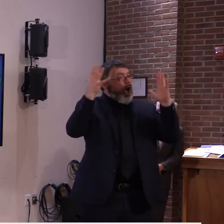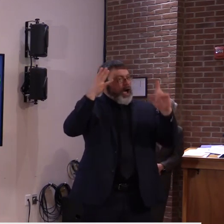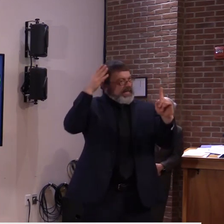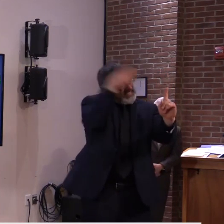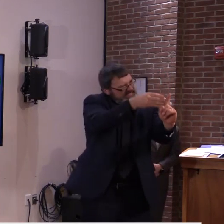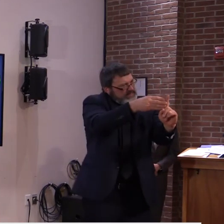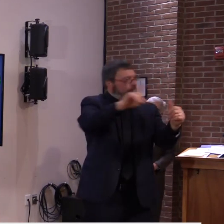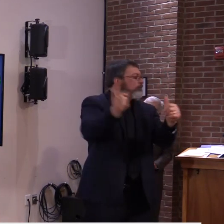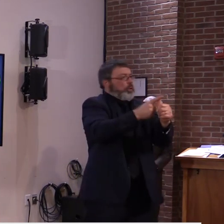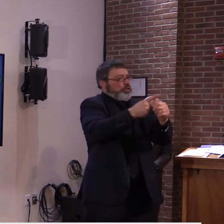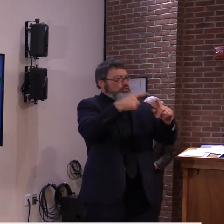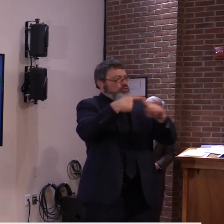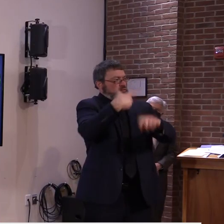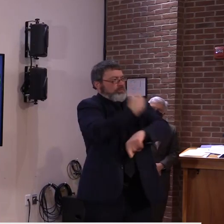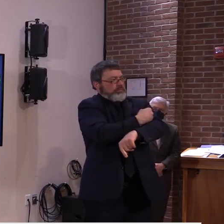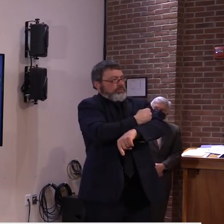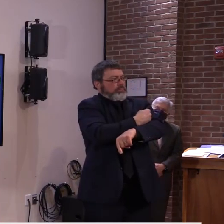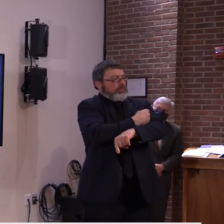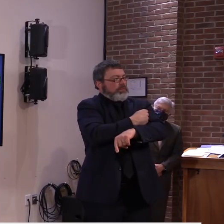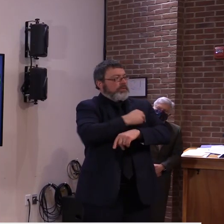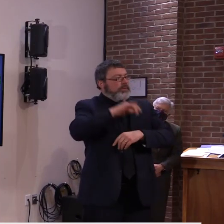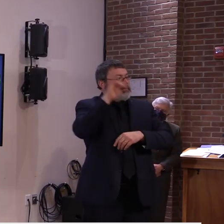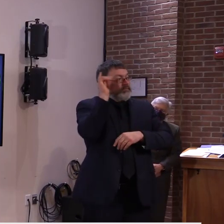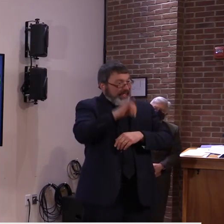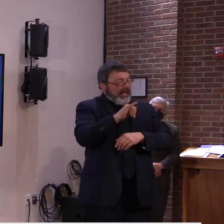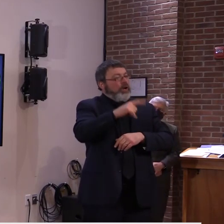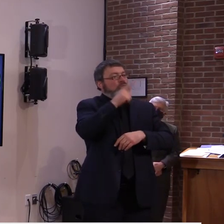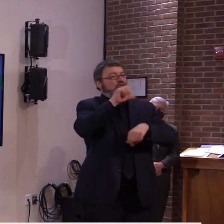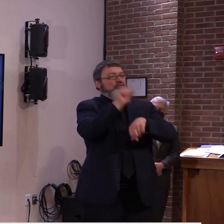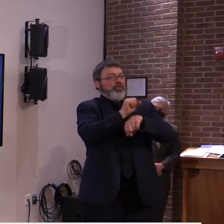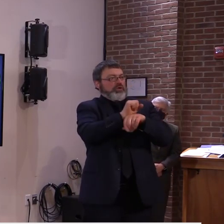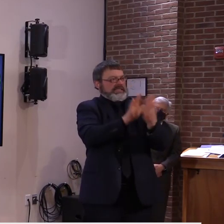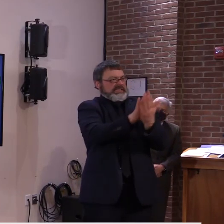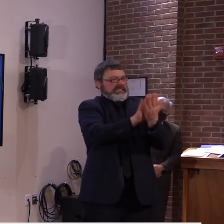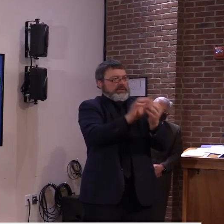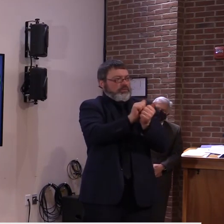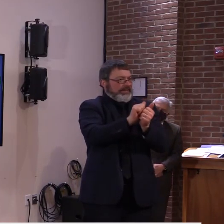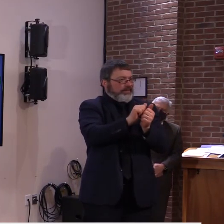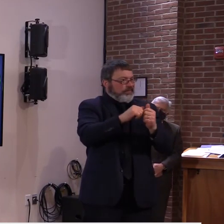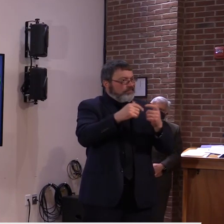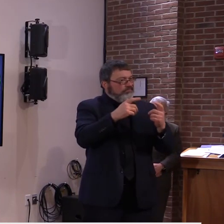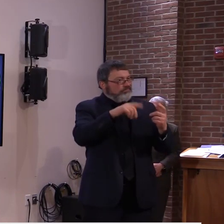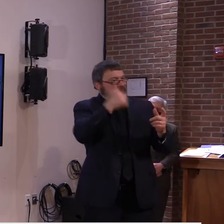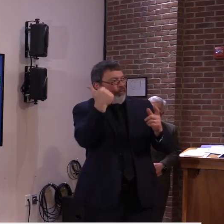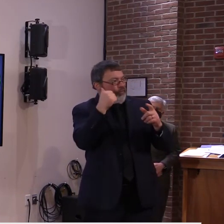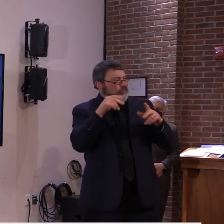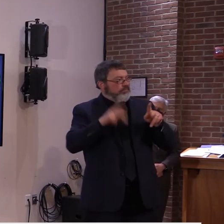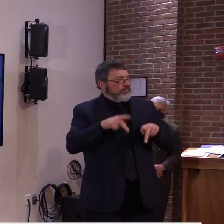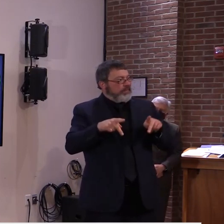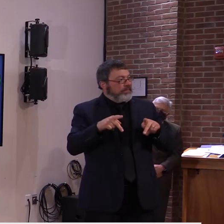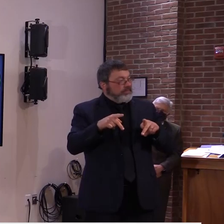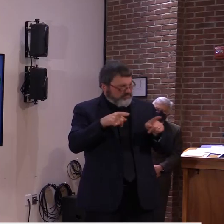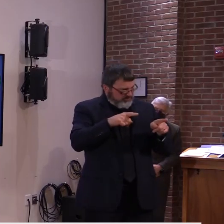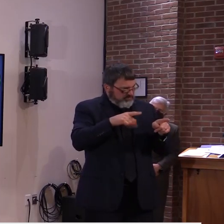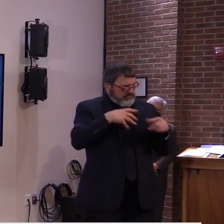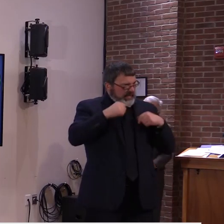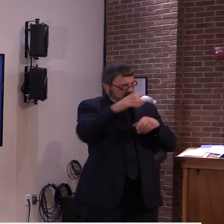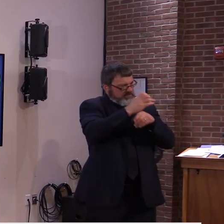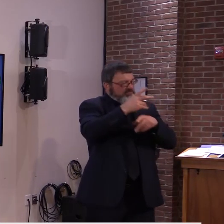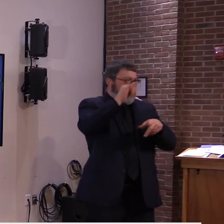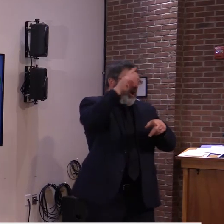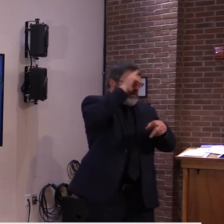includes healthcare workers and residents and staff of long-term care facilities.